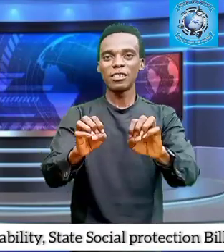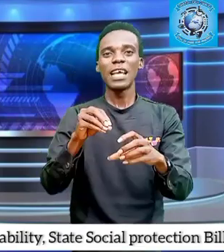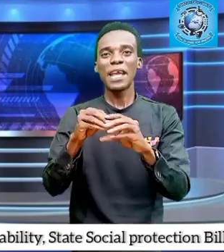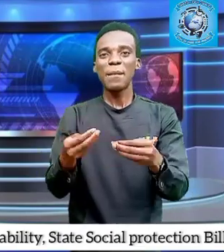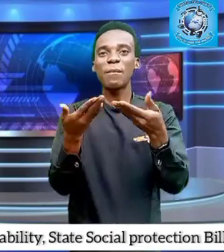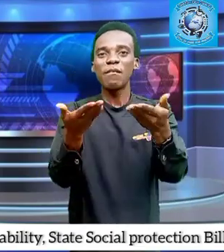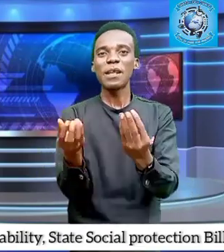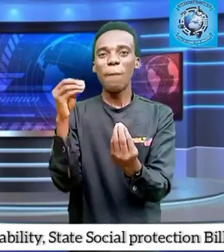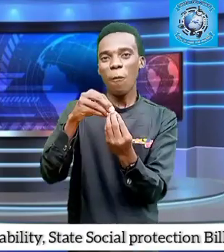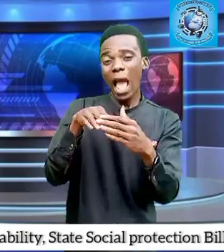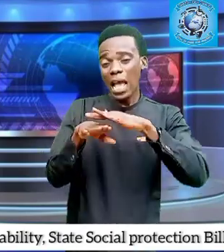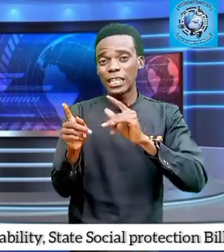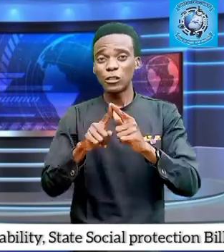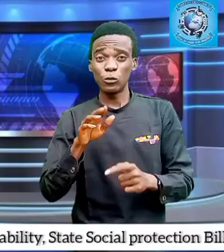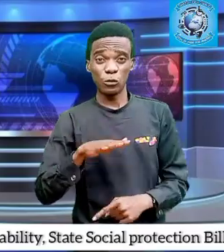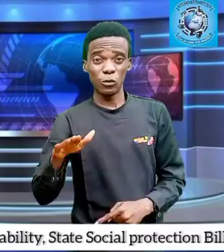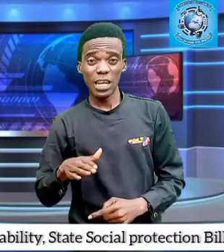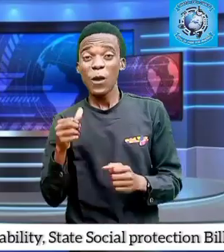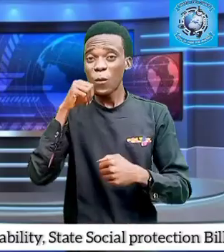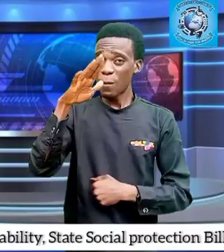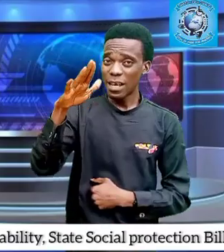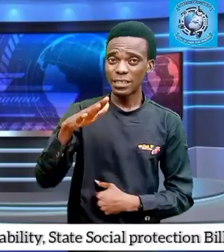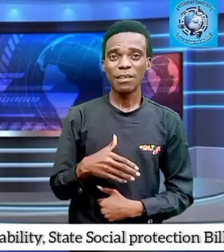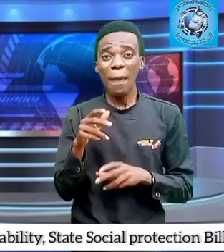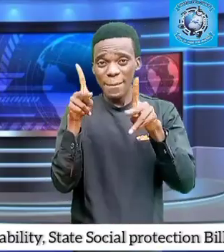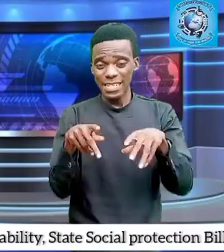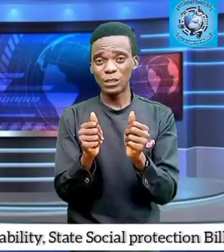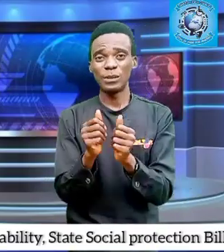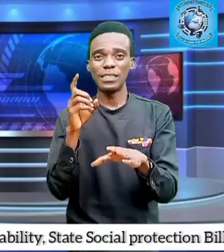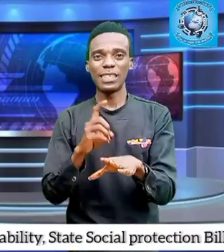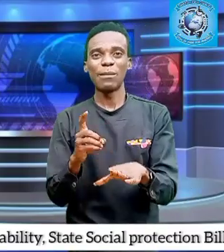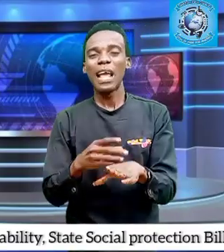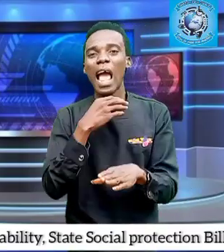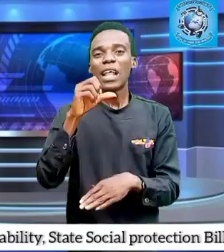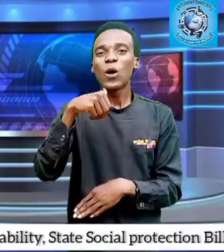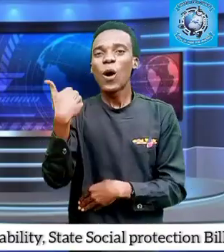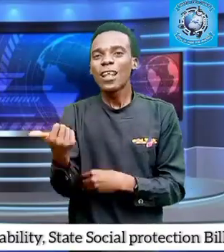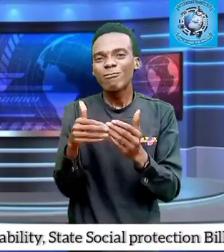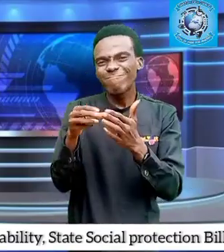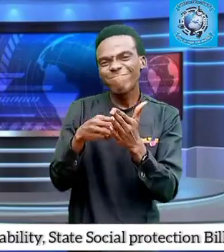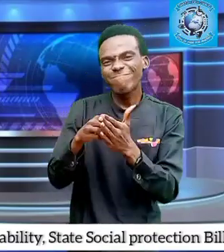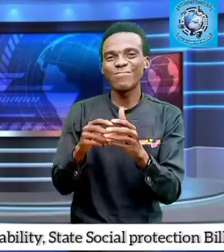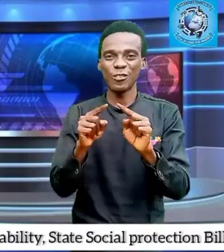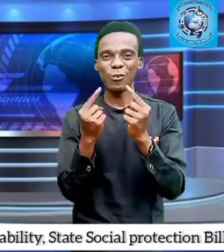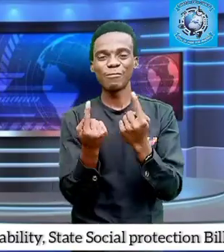in providing more access to children, women, persons with disabilities, and other vulnerable